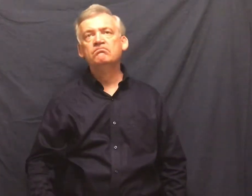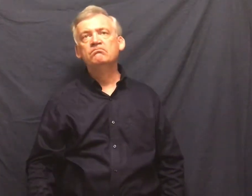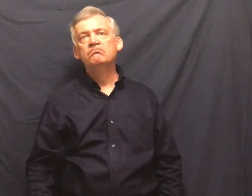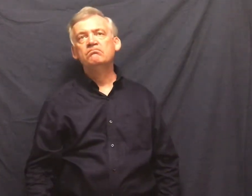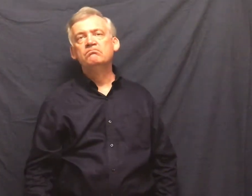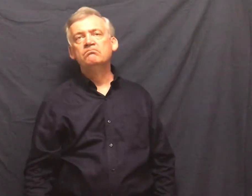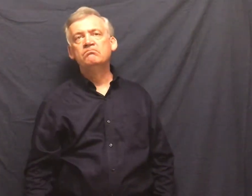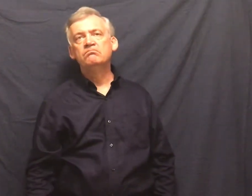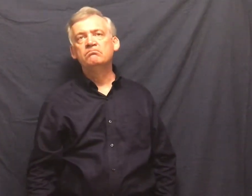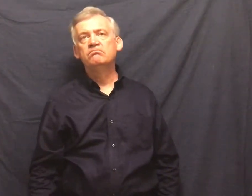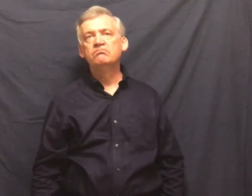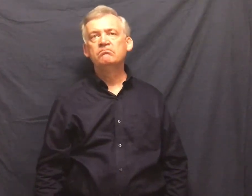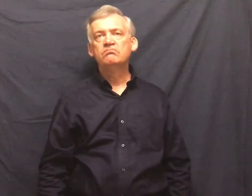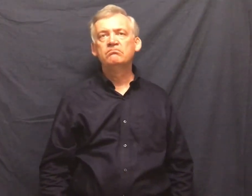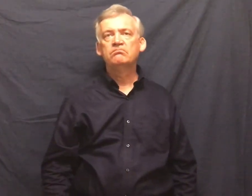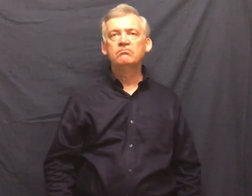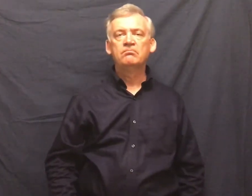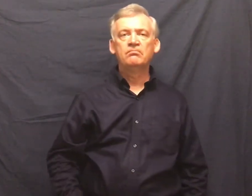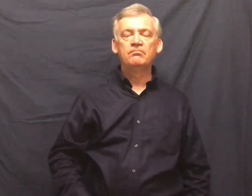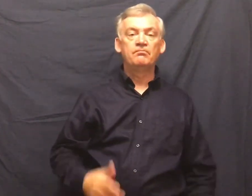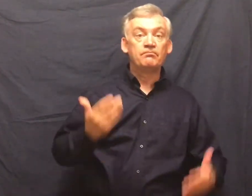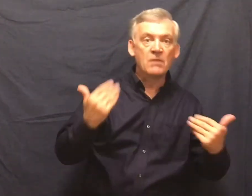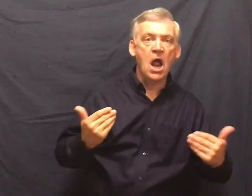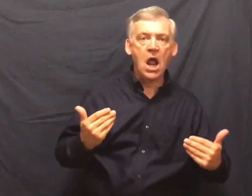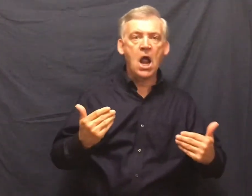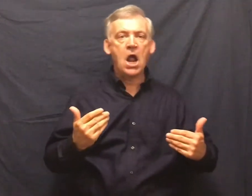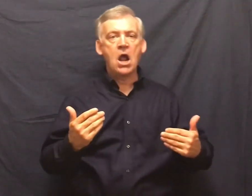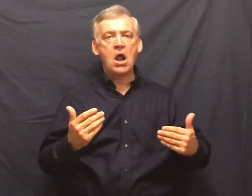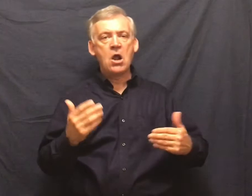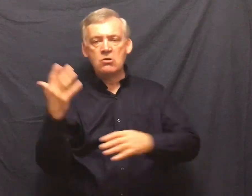The brush seemed filled with cries and with the sound of running feet.